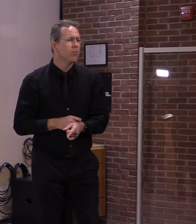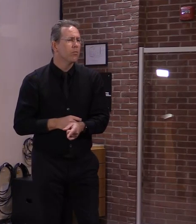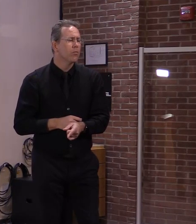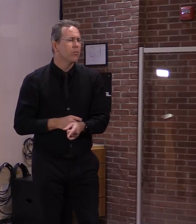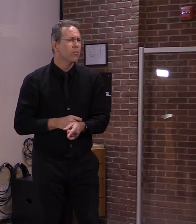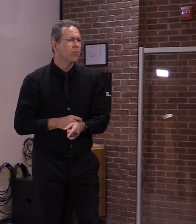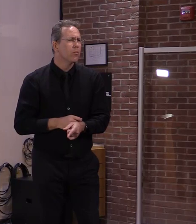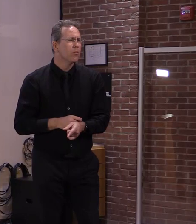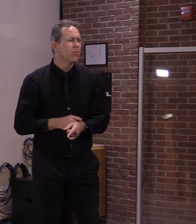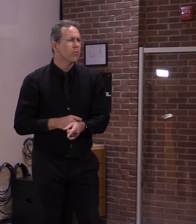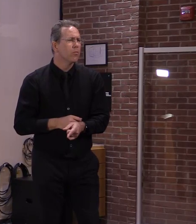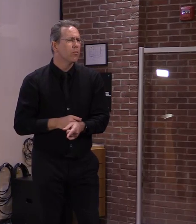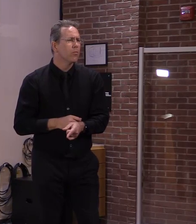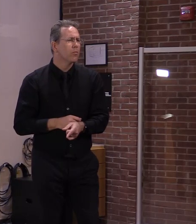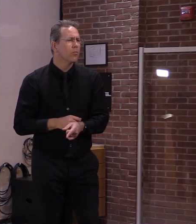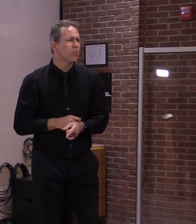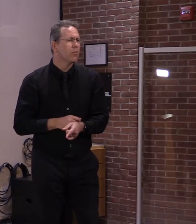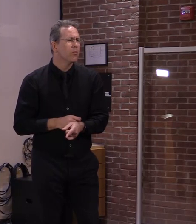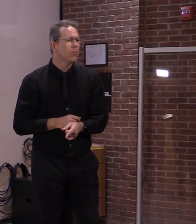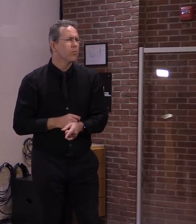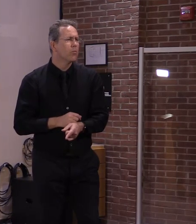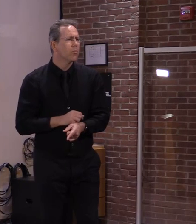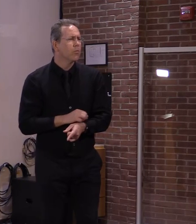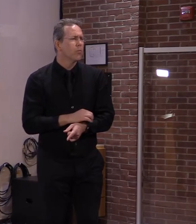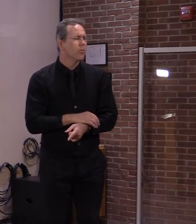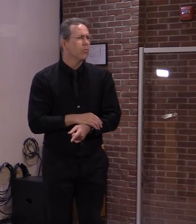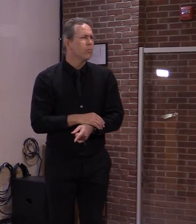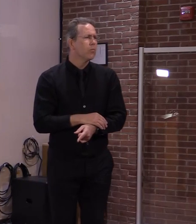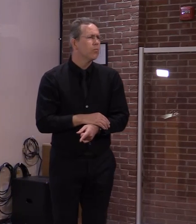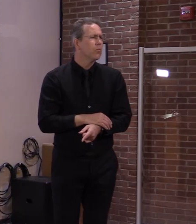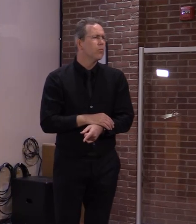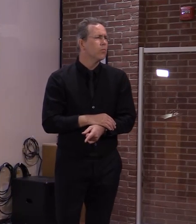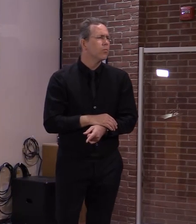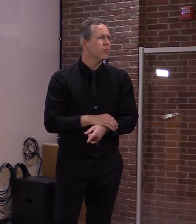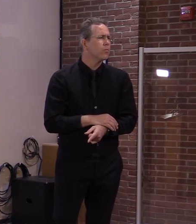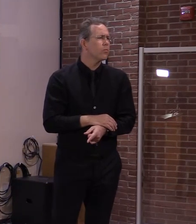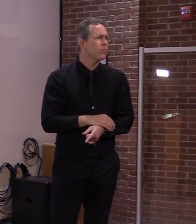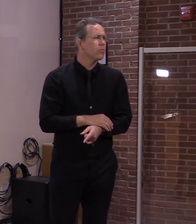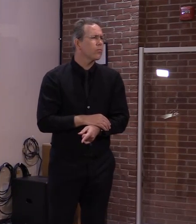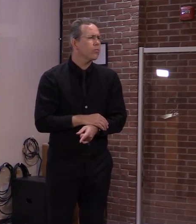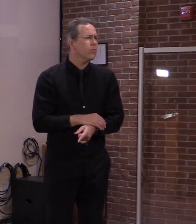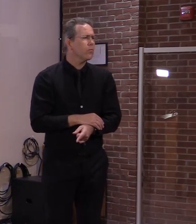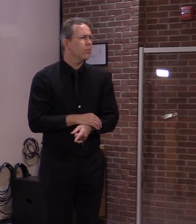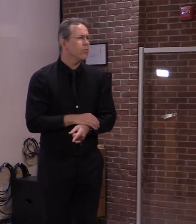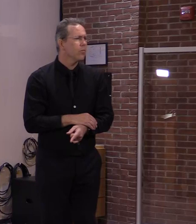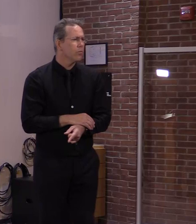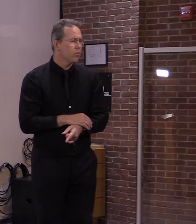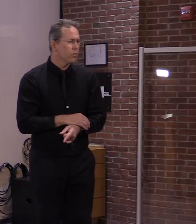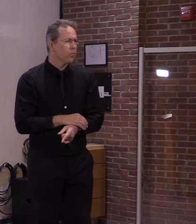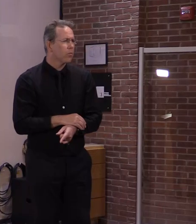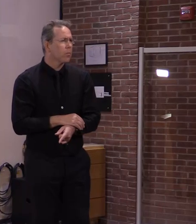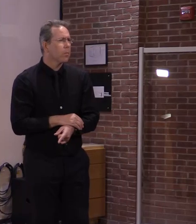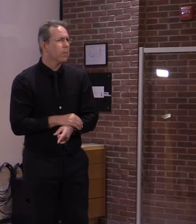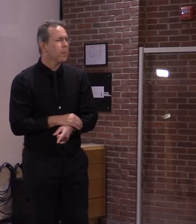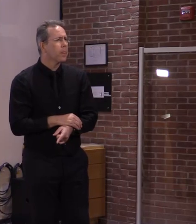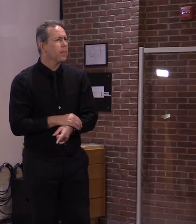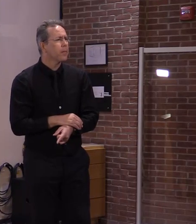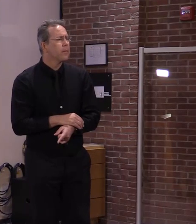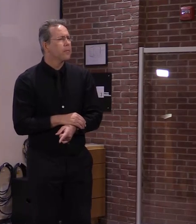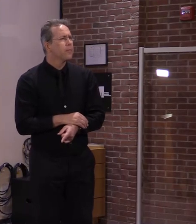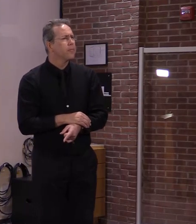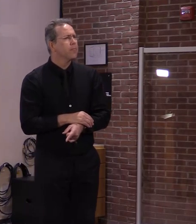been approved for emergency use. And what will